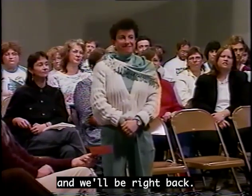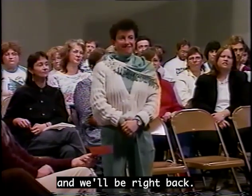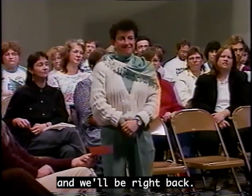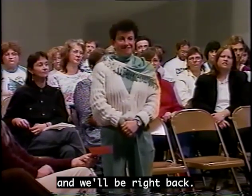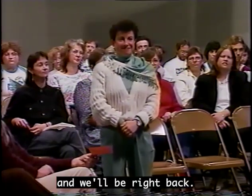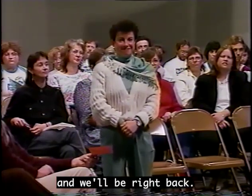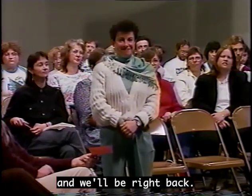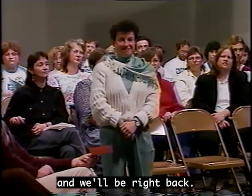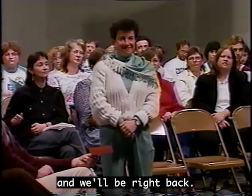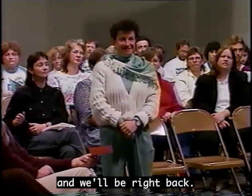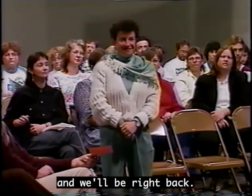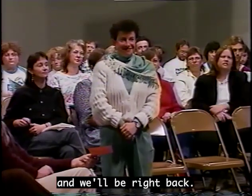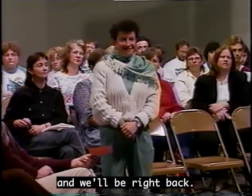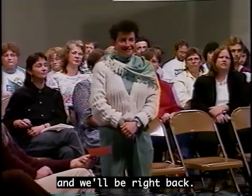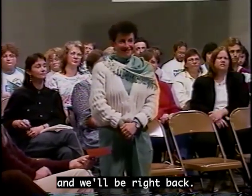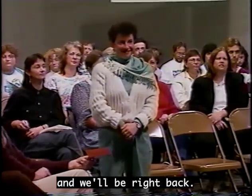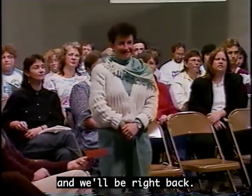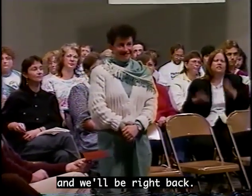we'll be right back.